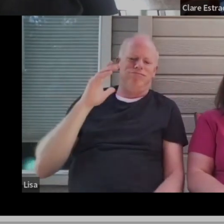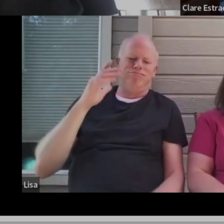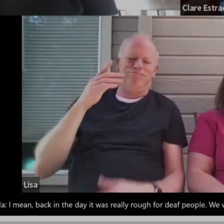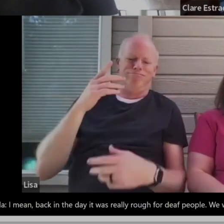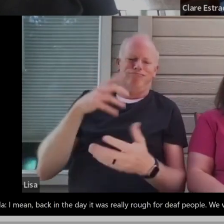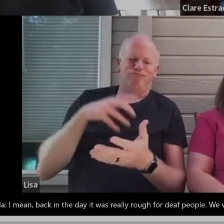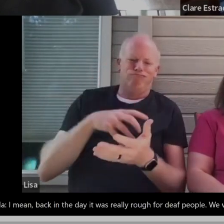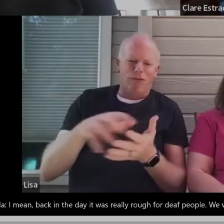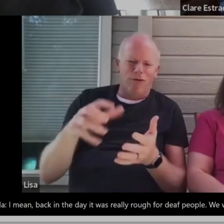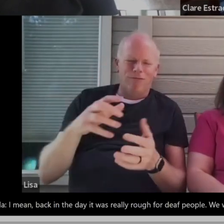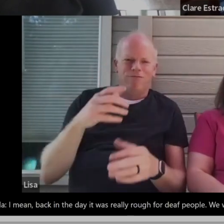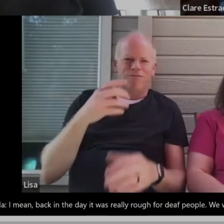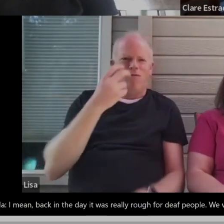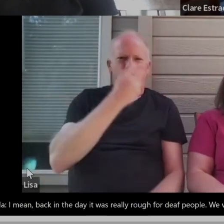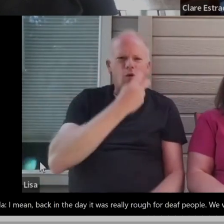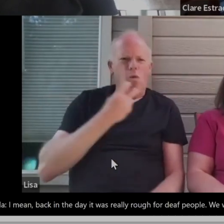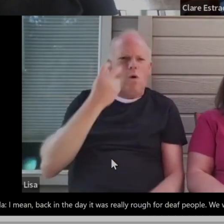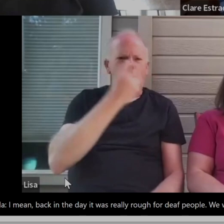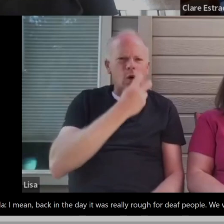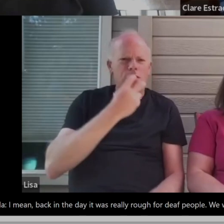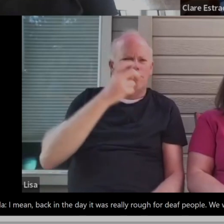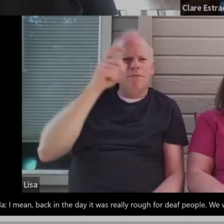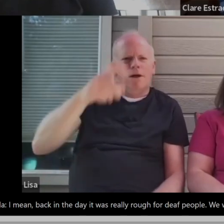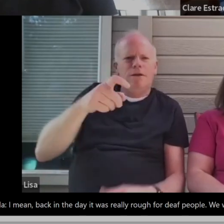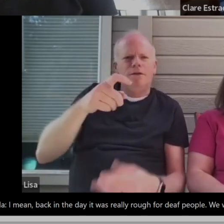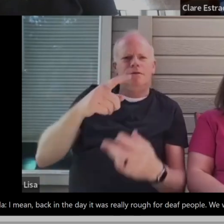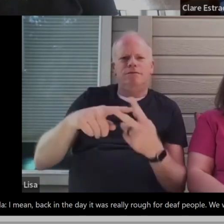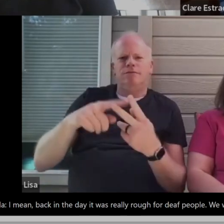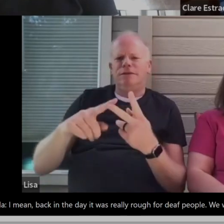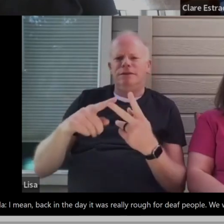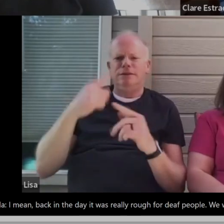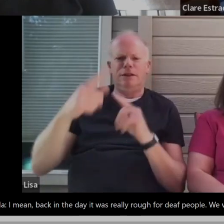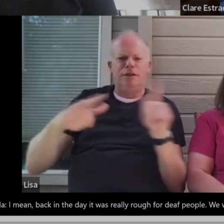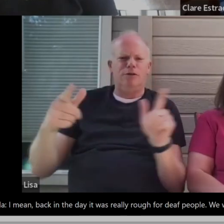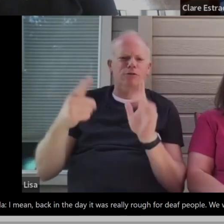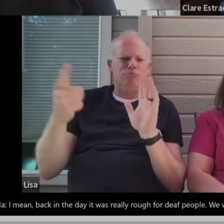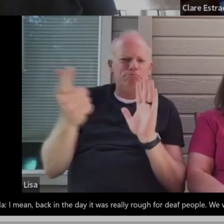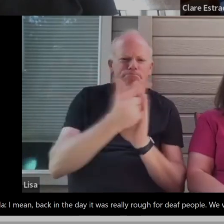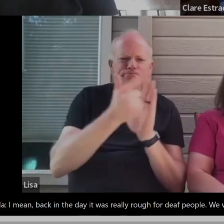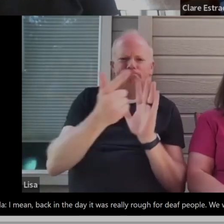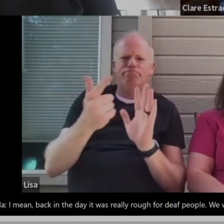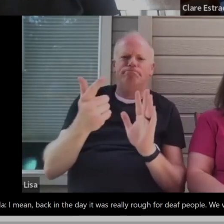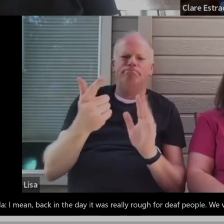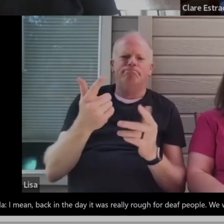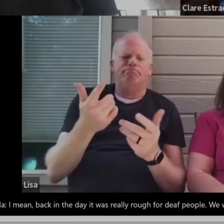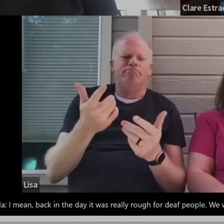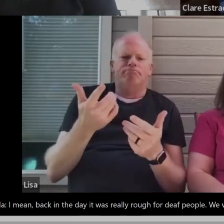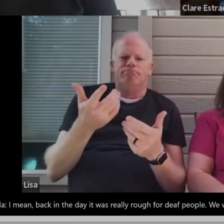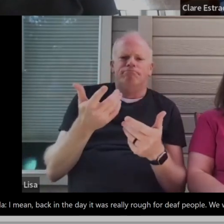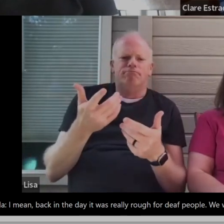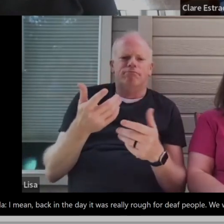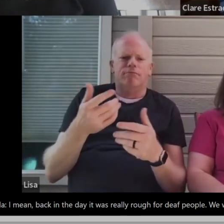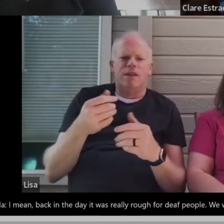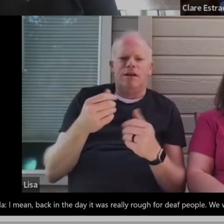I mean, back in the day, it was really rough for deaf people. We were oral, sign language was not